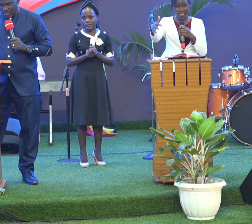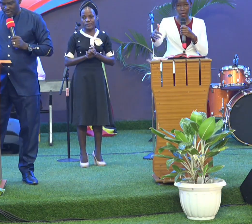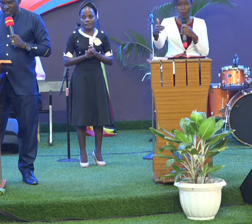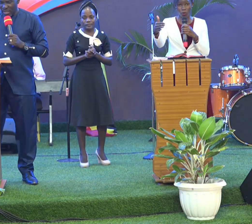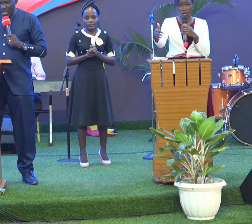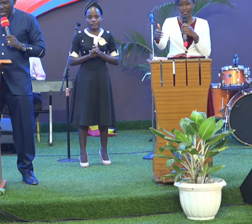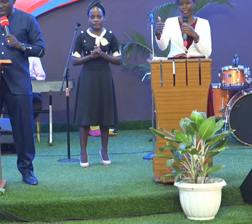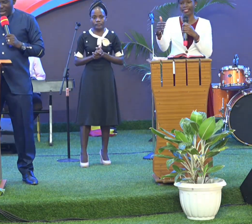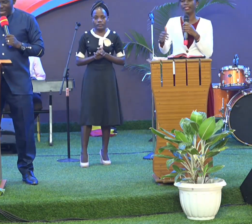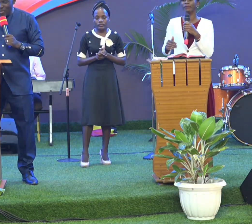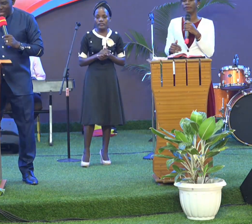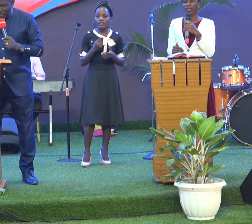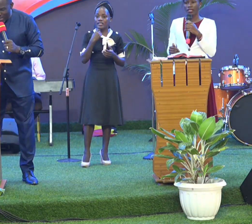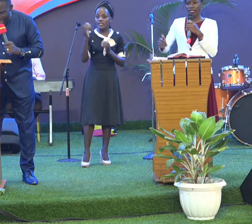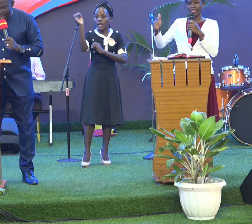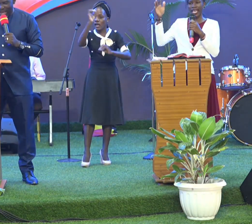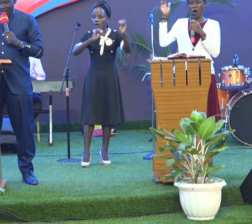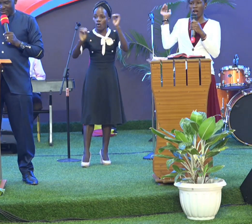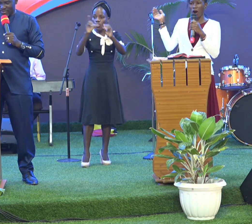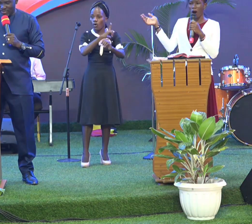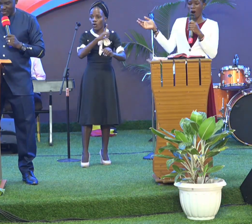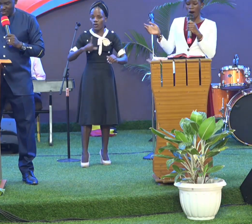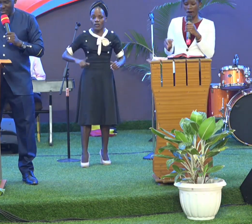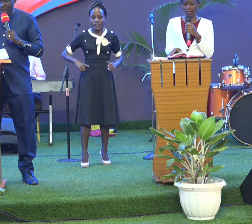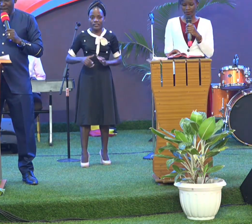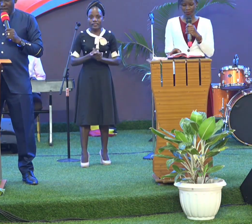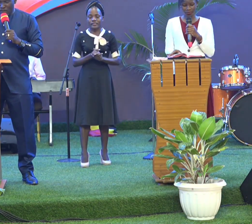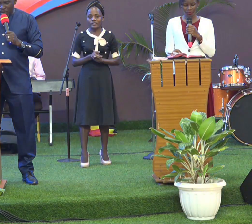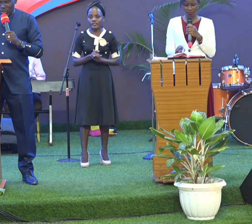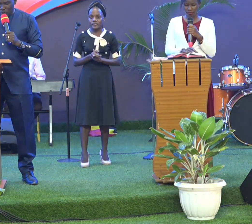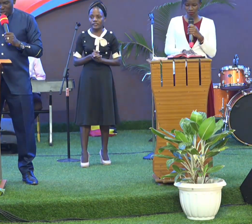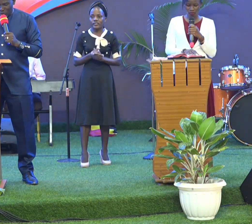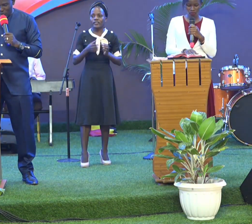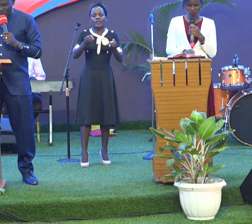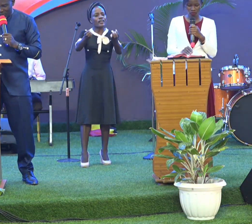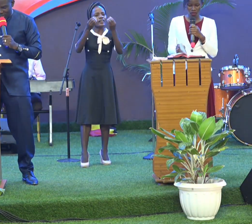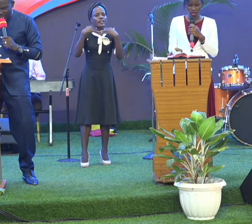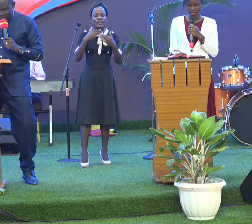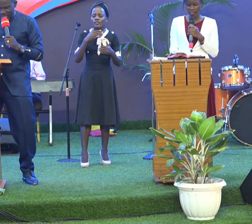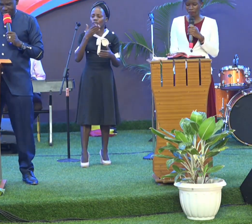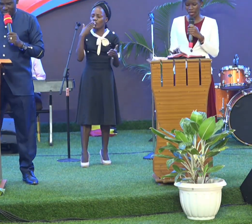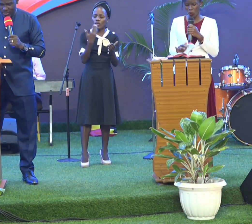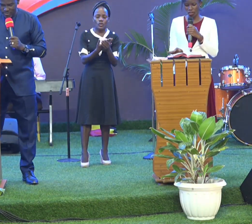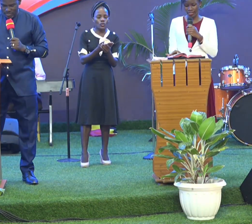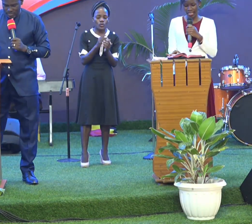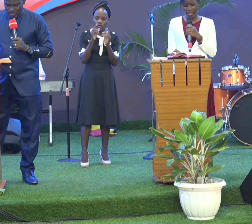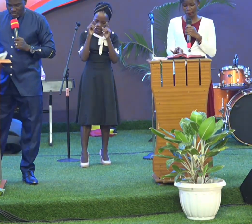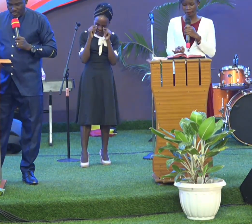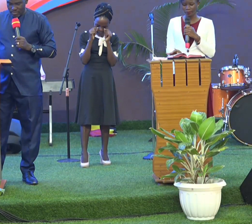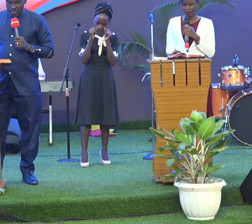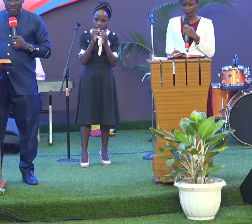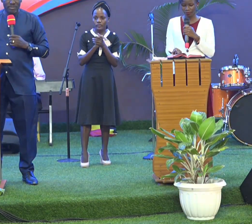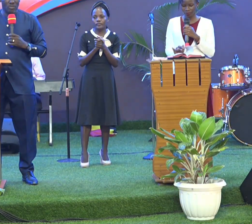in sleep you rest. Gamba ayi mukama. Oh Lord. Mpo tulo tulungi. Good